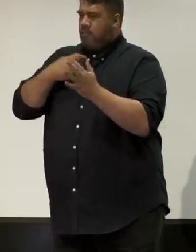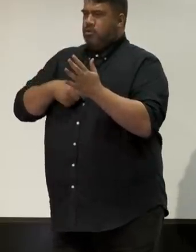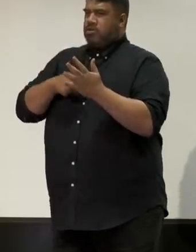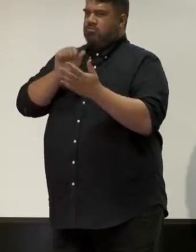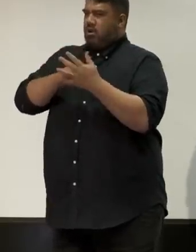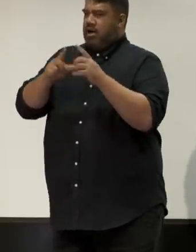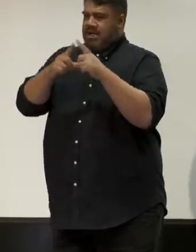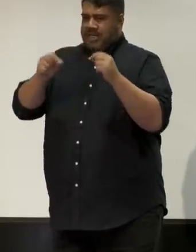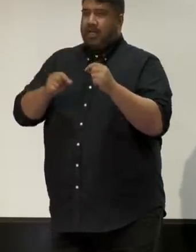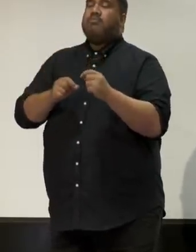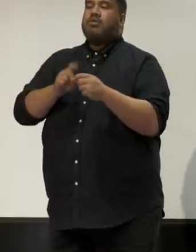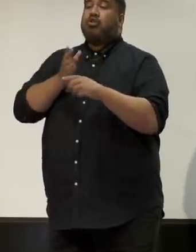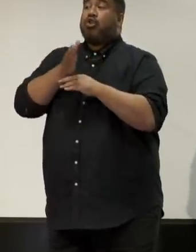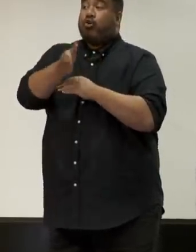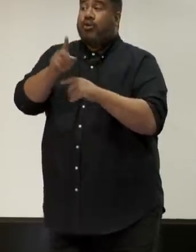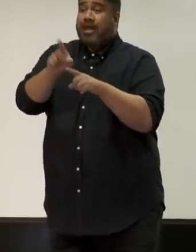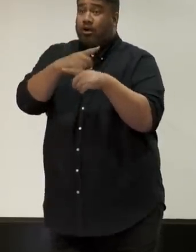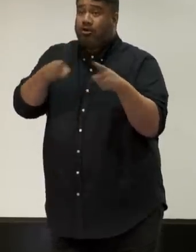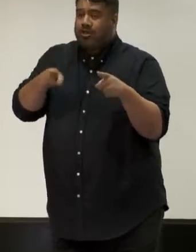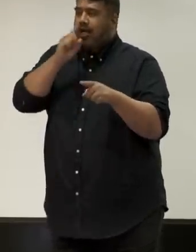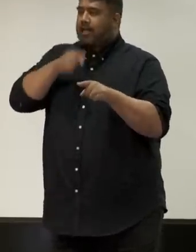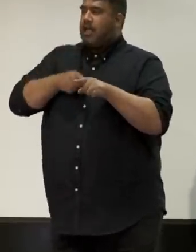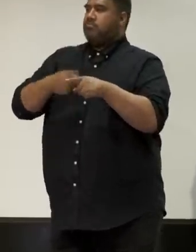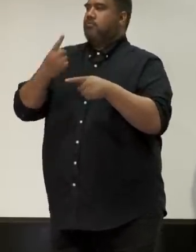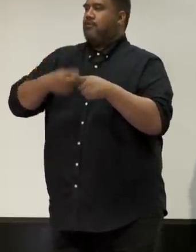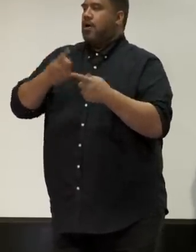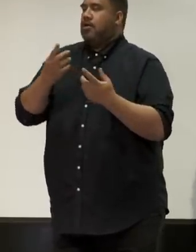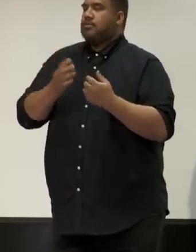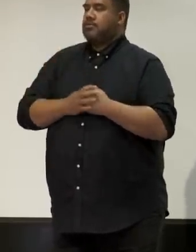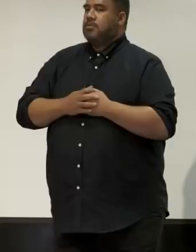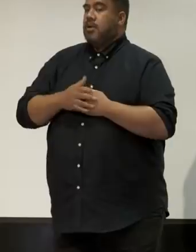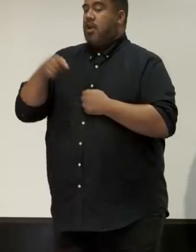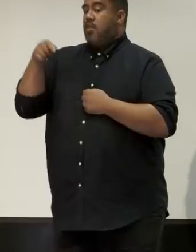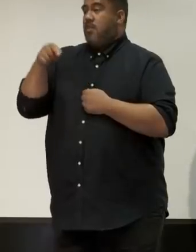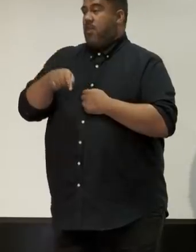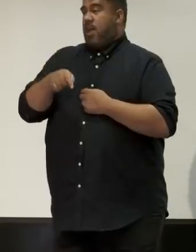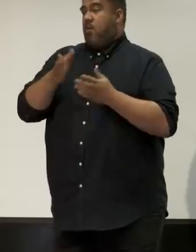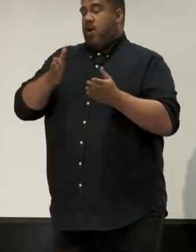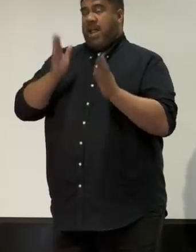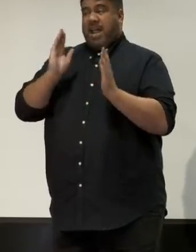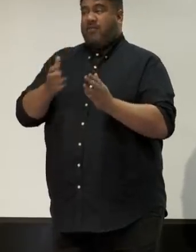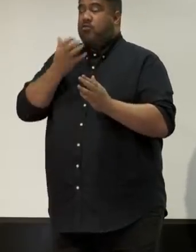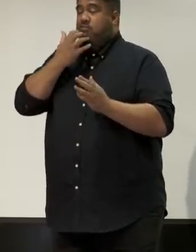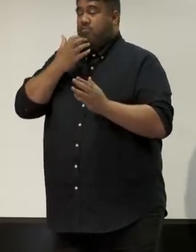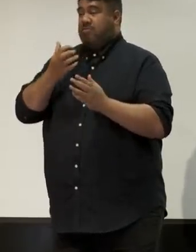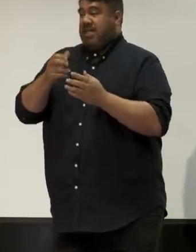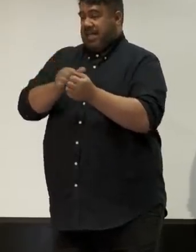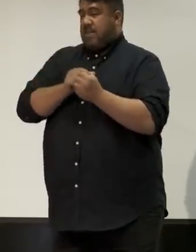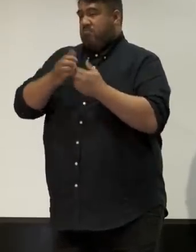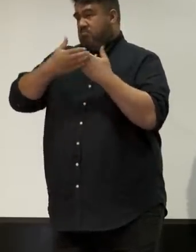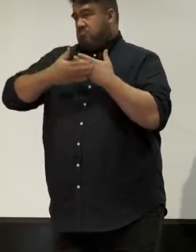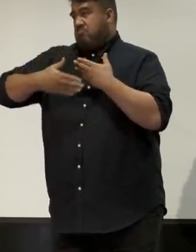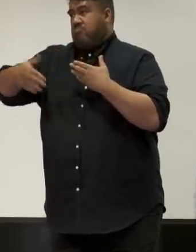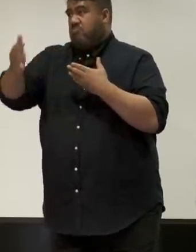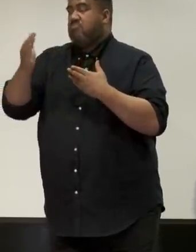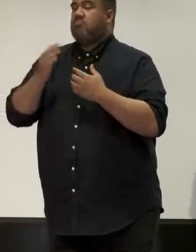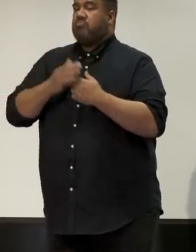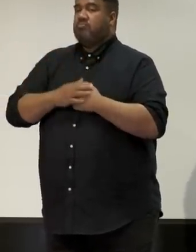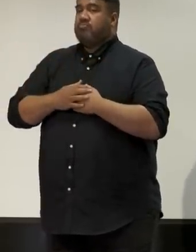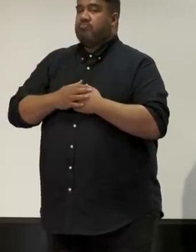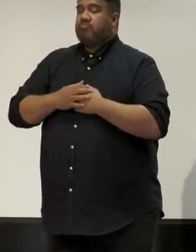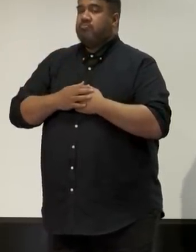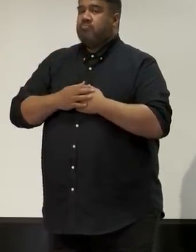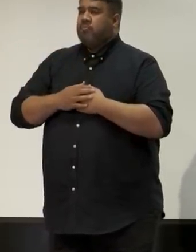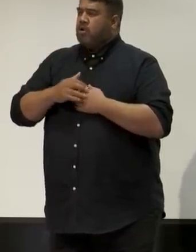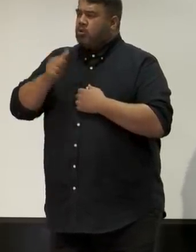an ongoing way of operating for the future. And that means also having the ability to contact trace. You'll recall that that is one of the